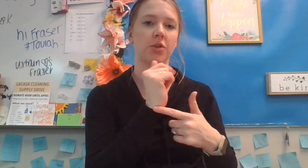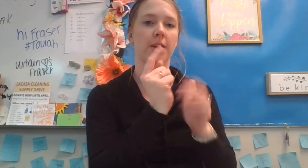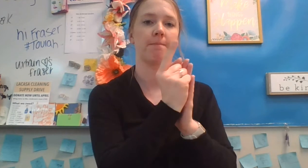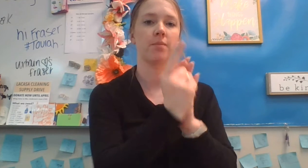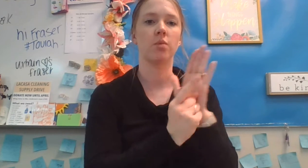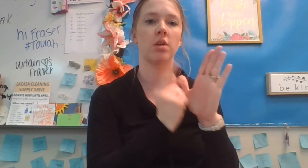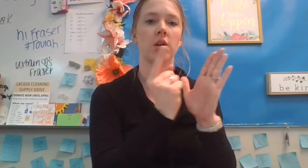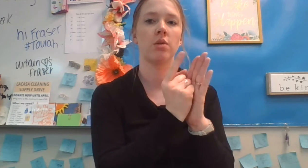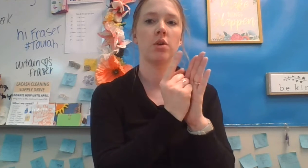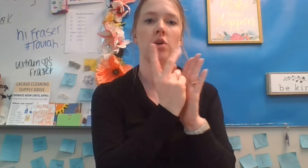it straight.